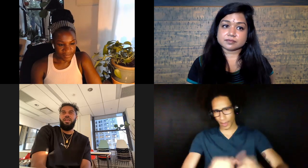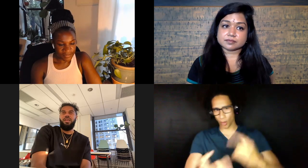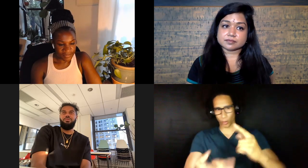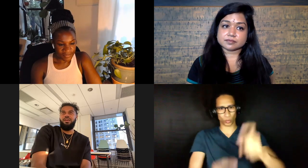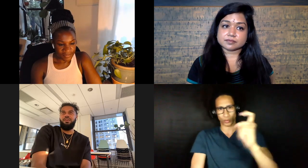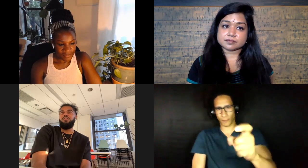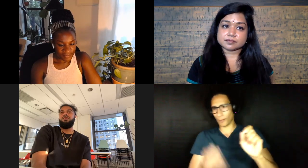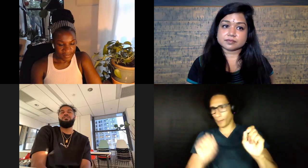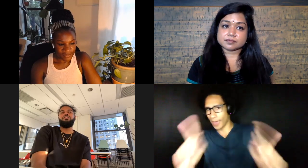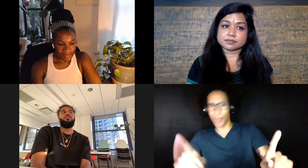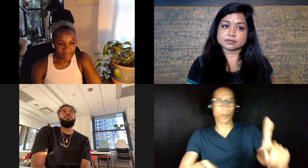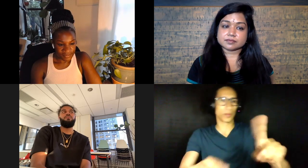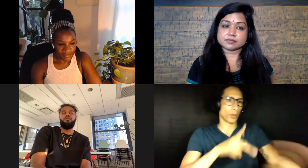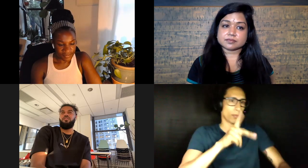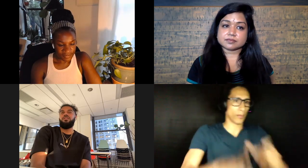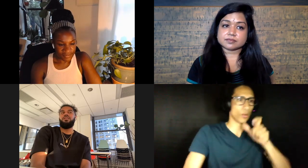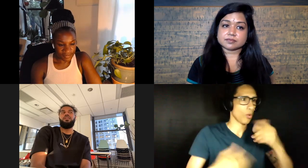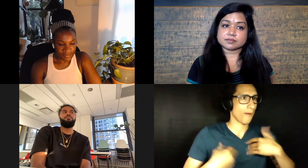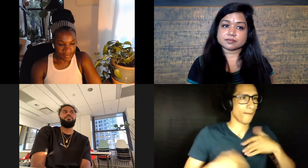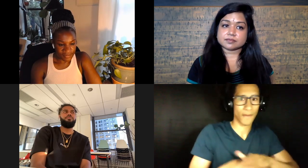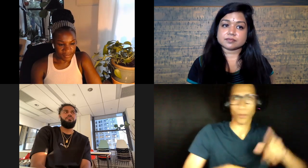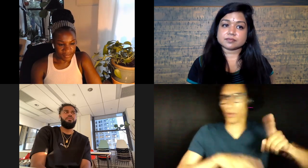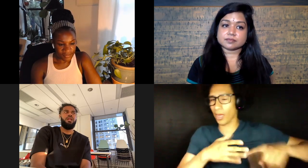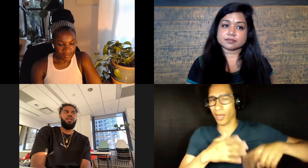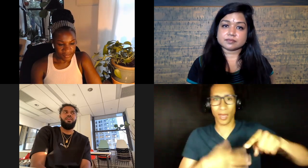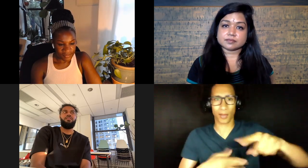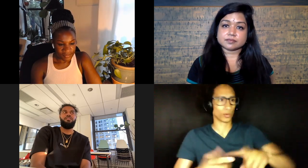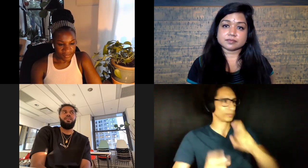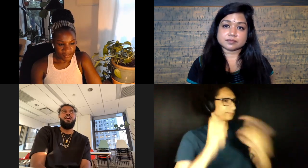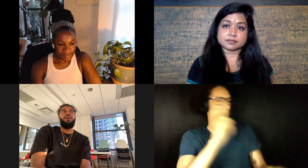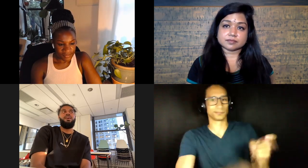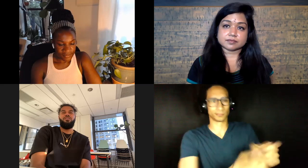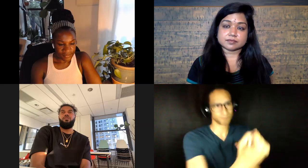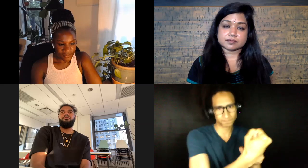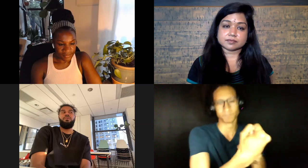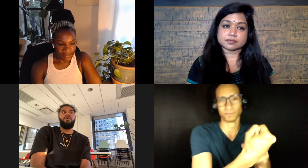that. London's lingo is just y'all, and so